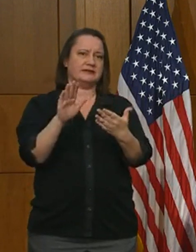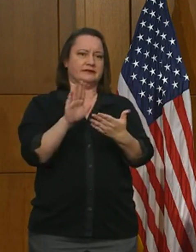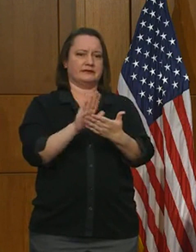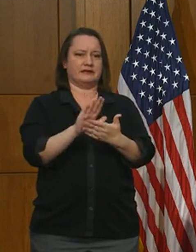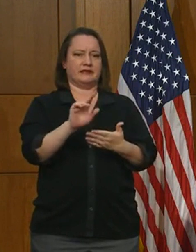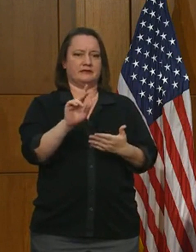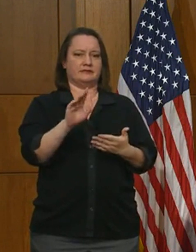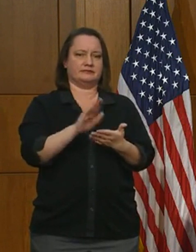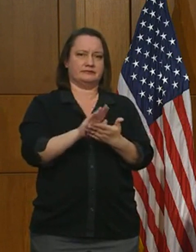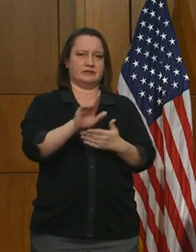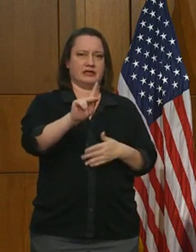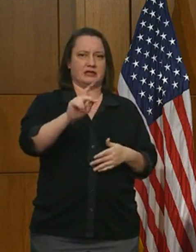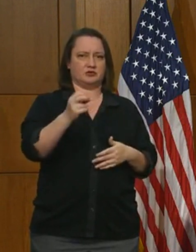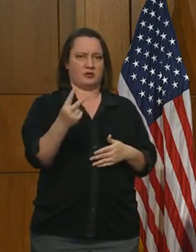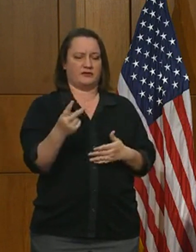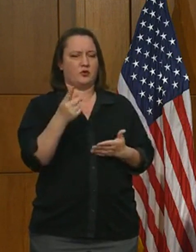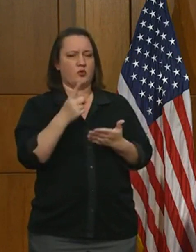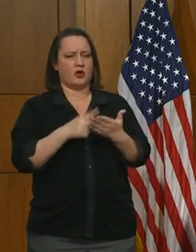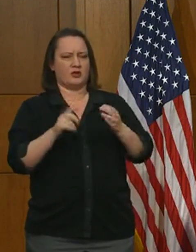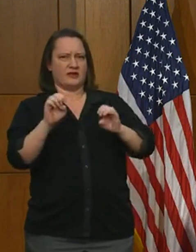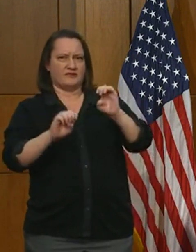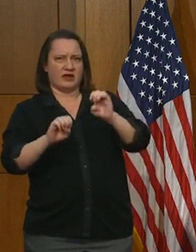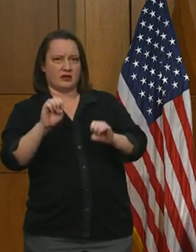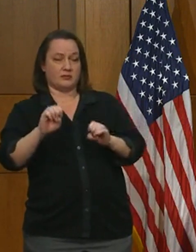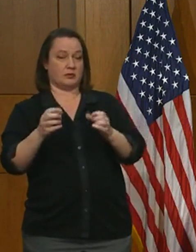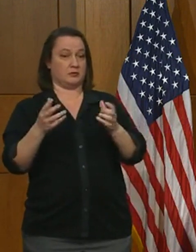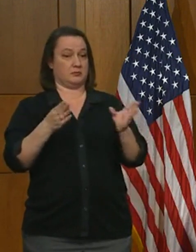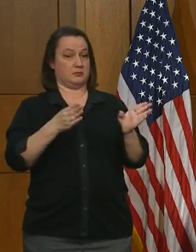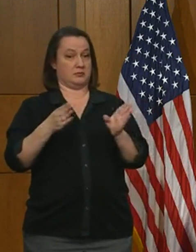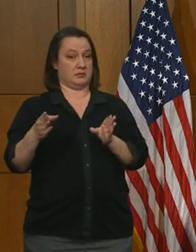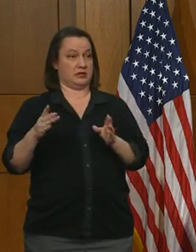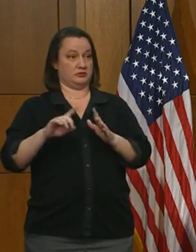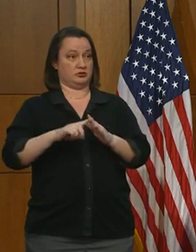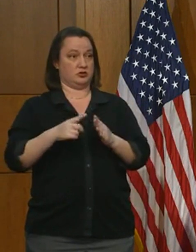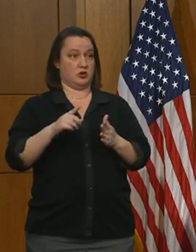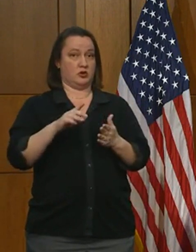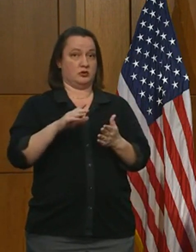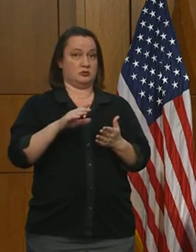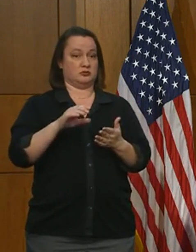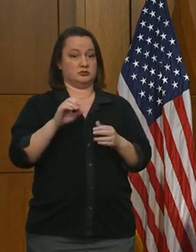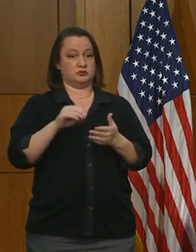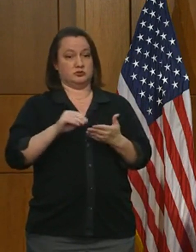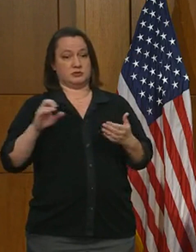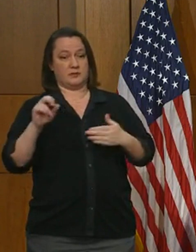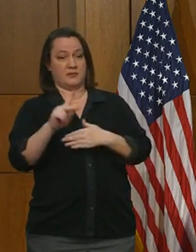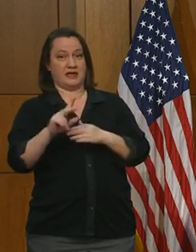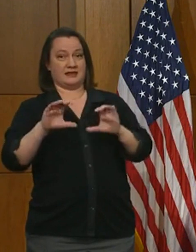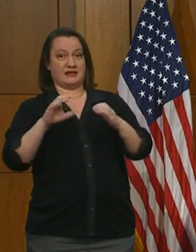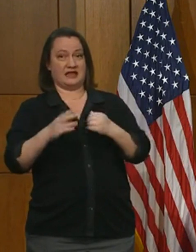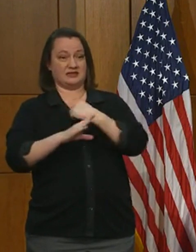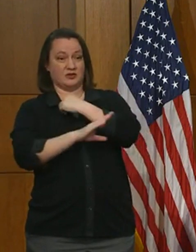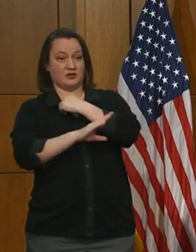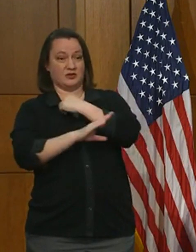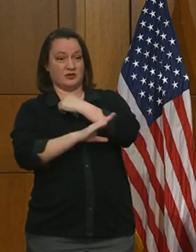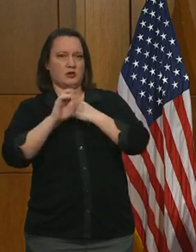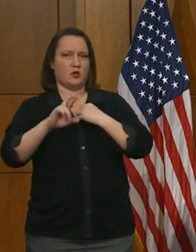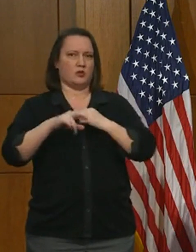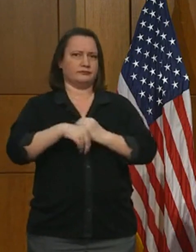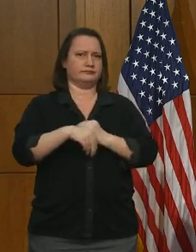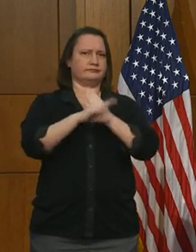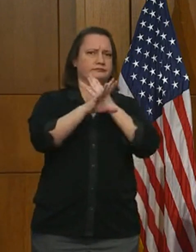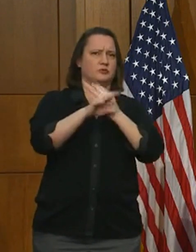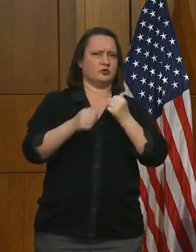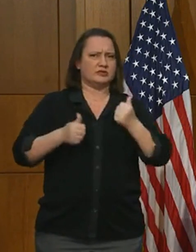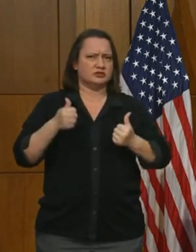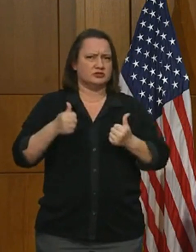they're looking at. And specifically, are they looking at getting students back into classes for the fall, or are they looking to maybe do more of a virtual?